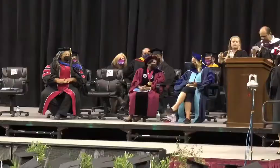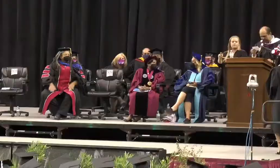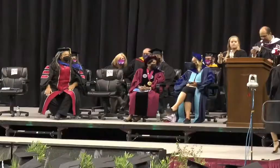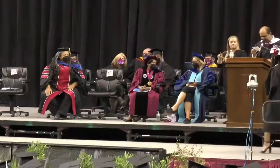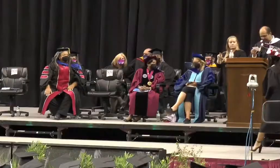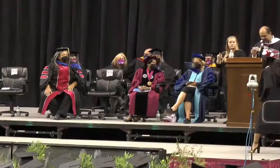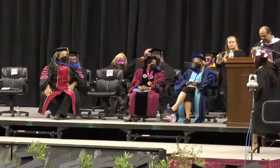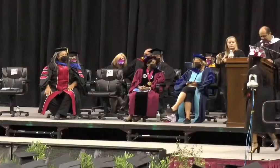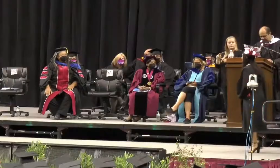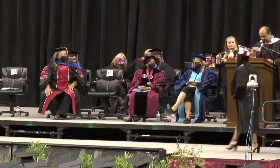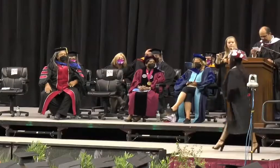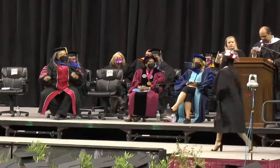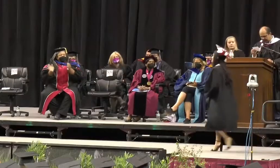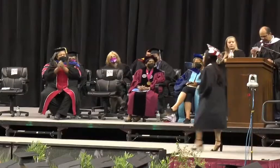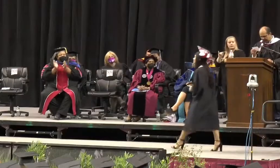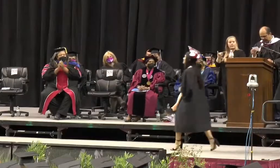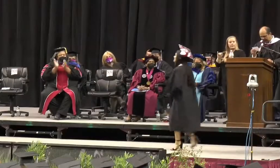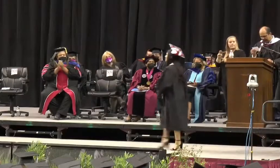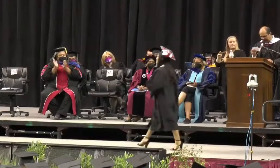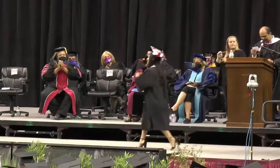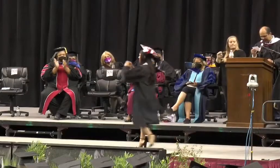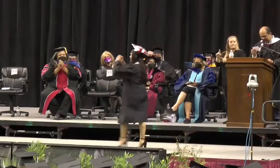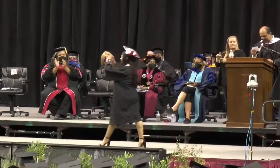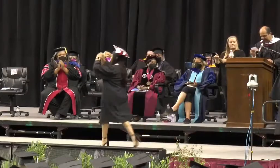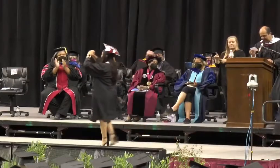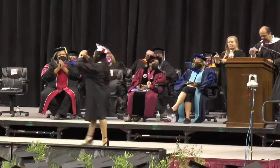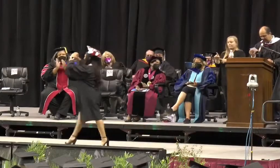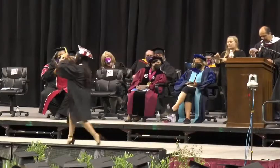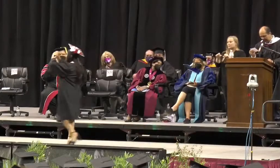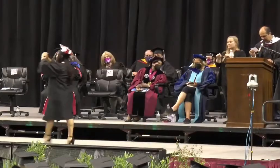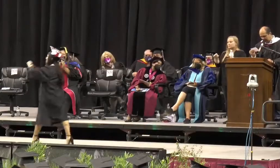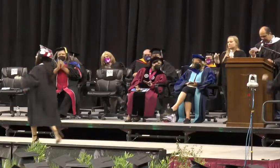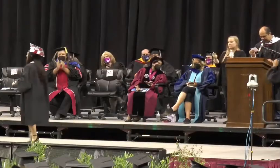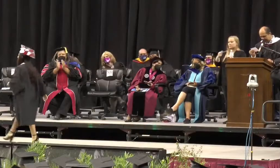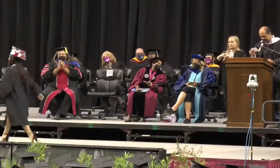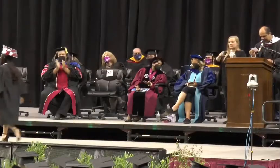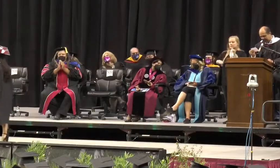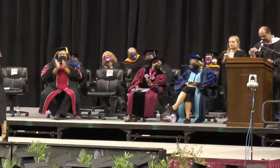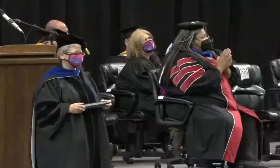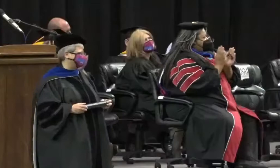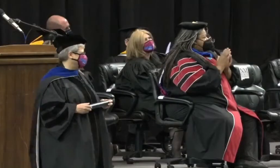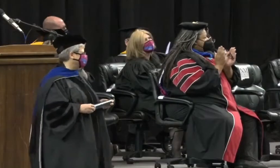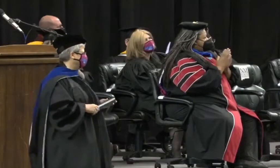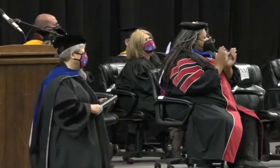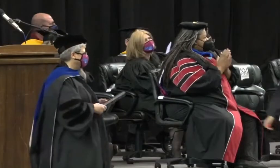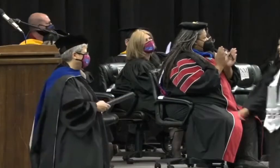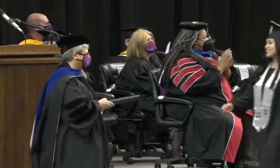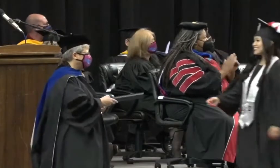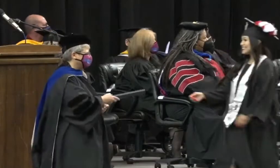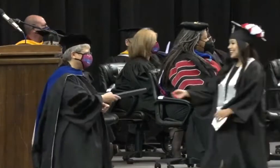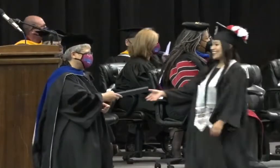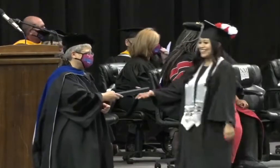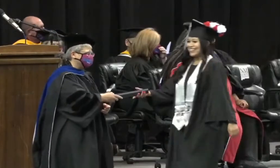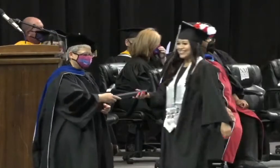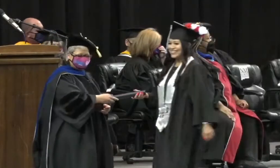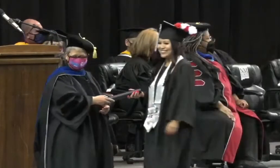Jasmine Jimenez, Associate of Applied Science, Medical Assisting.